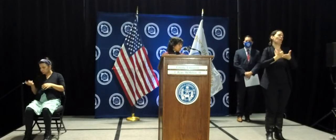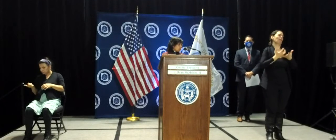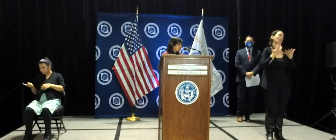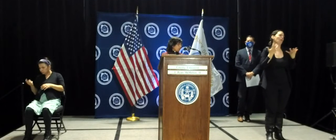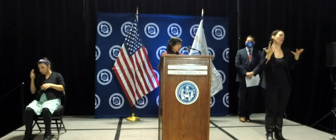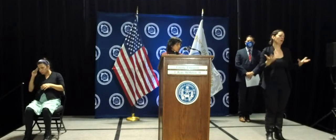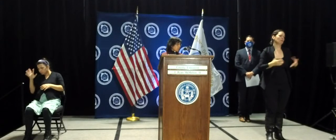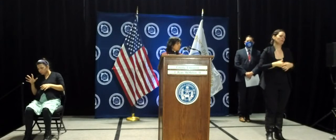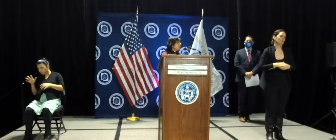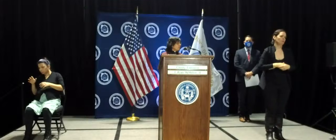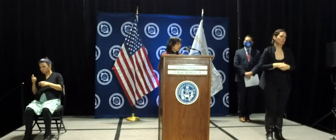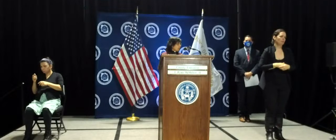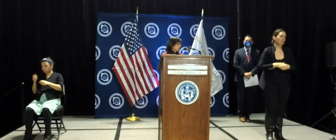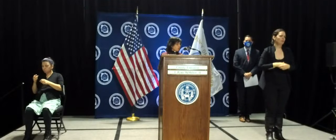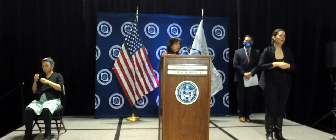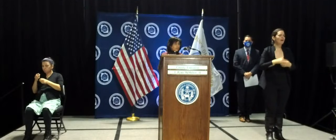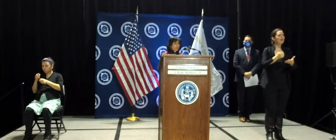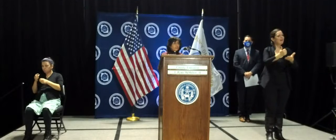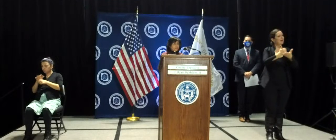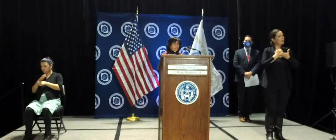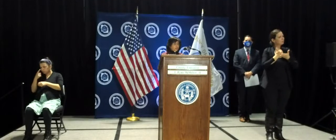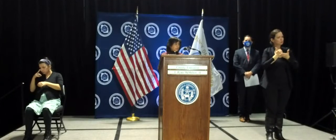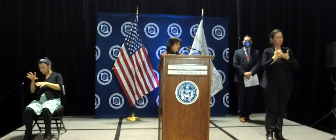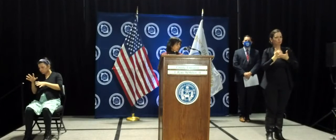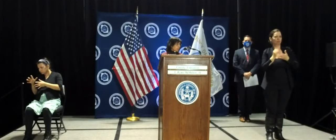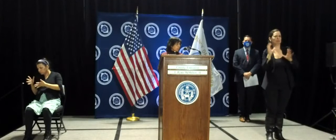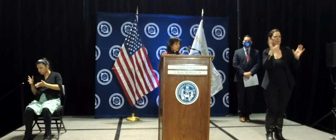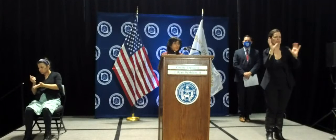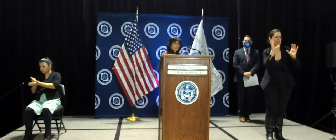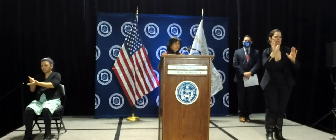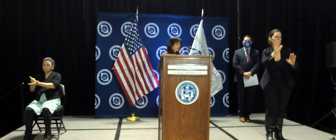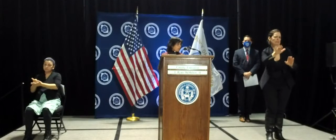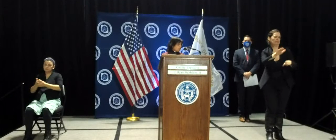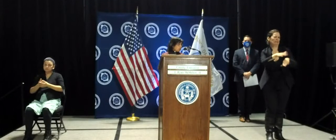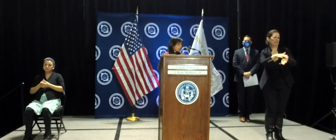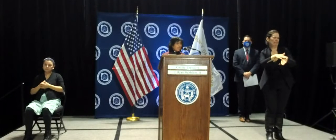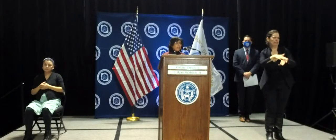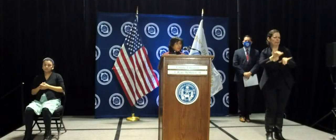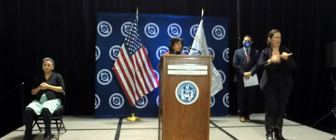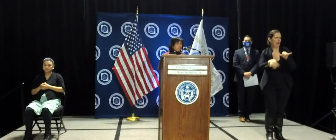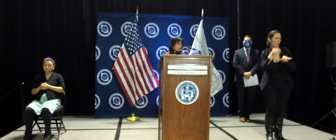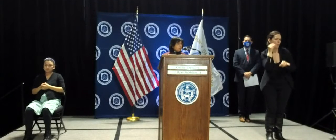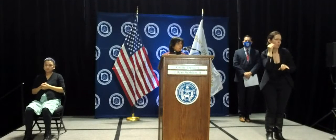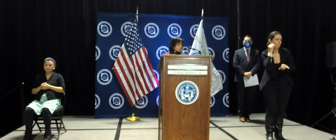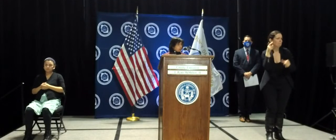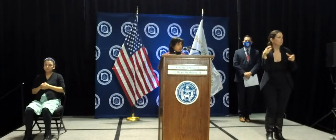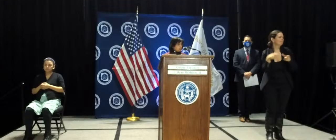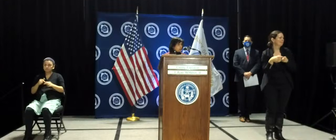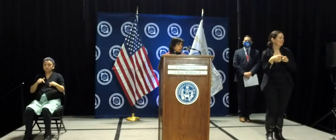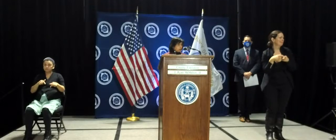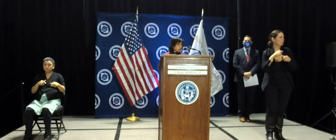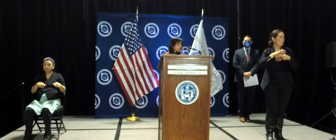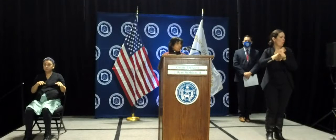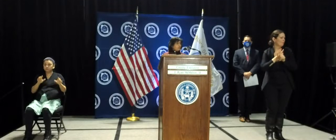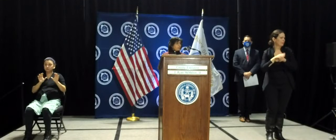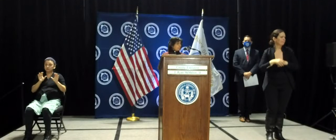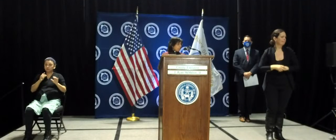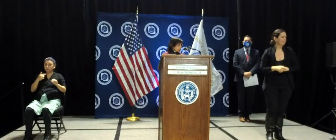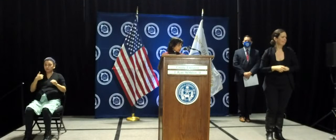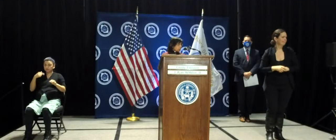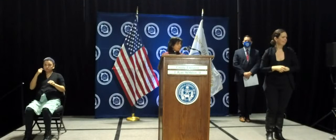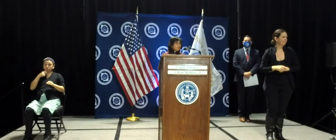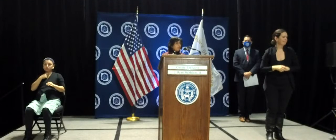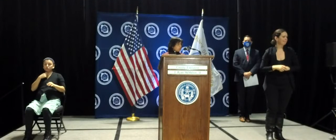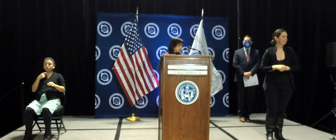increase efficiency for us significantly. So we are encouraging people to use the smartphone. And I know there are a good percentage of people,